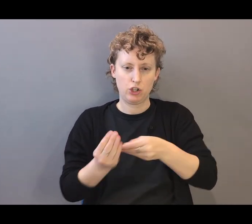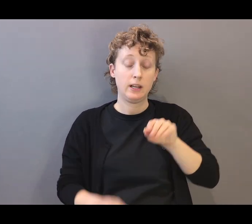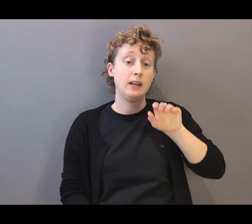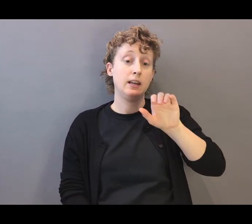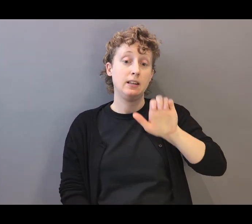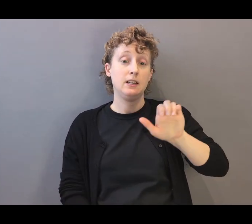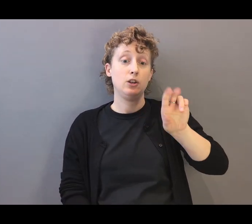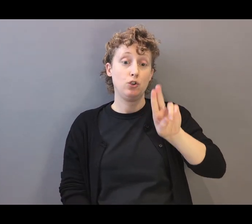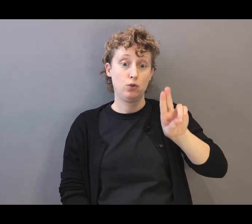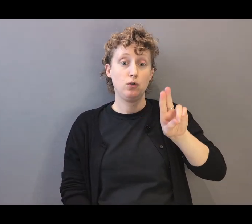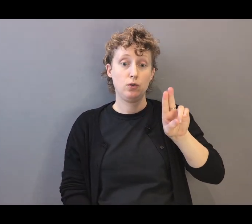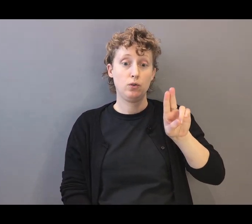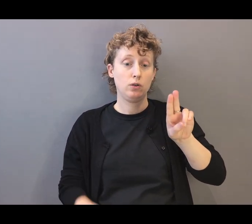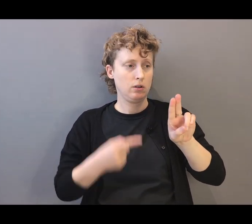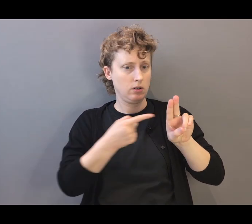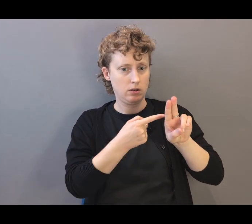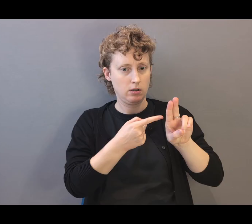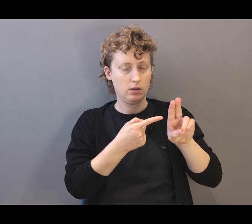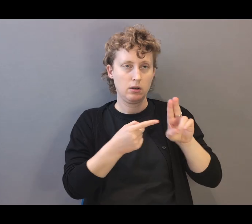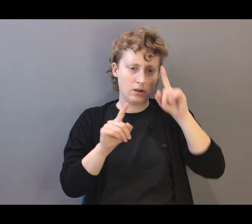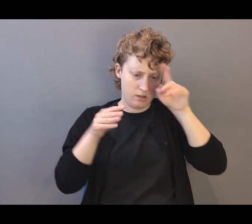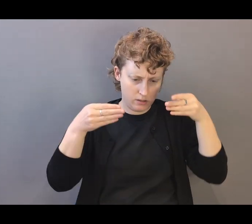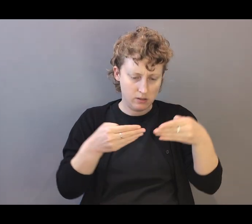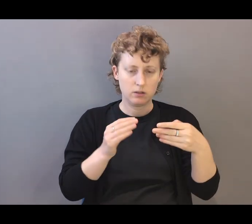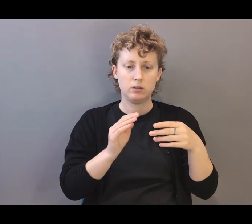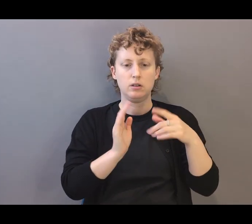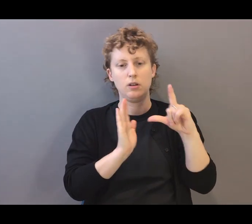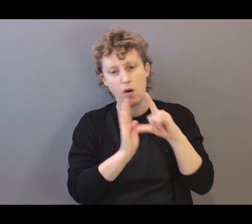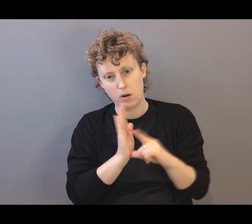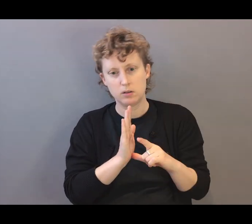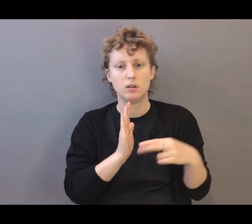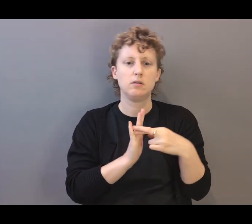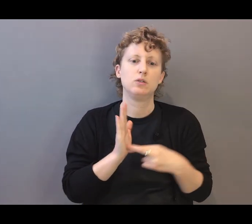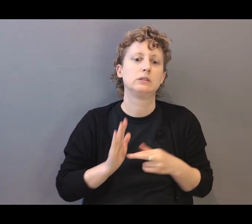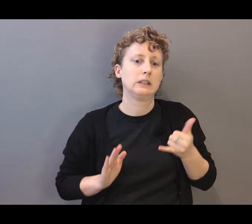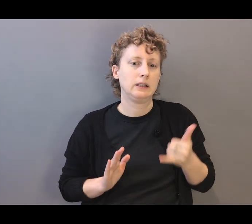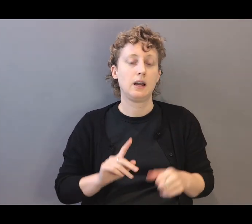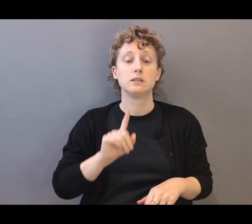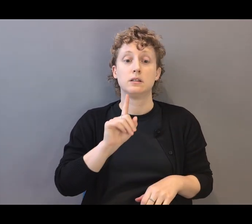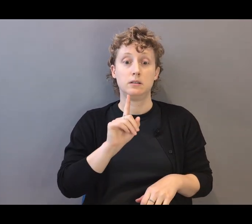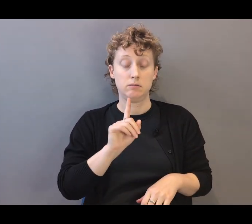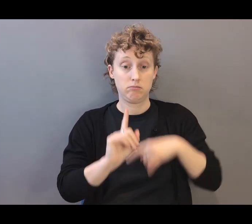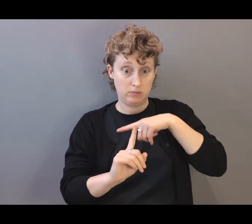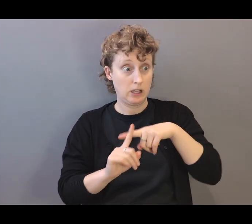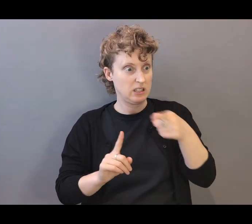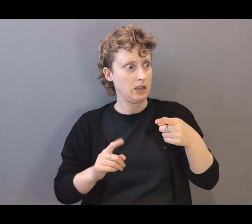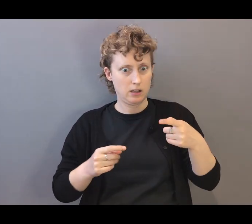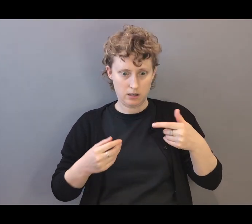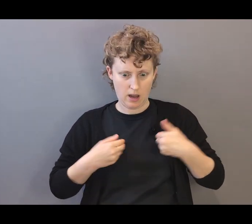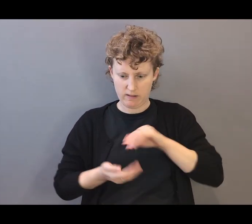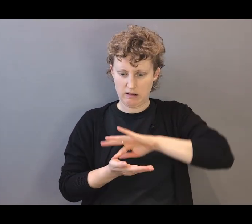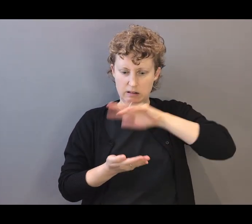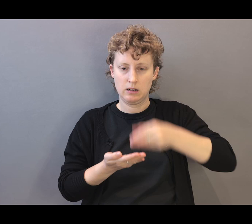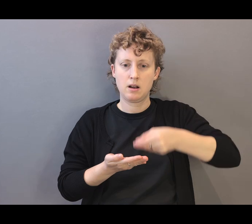only is about rules and legislation, it has also a big budgetary capacity to basically invest money